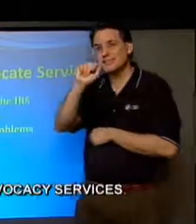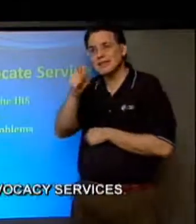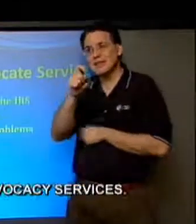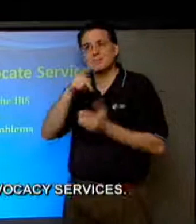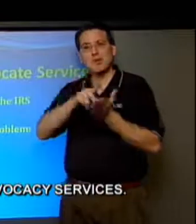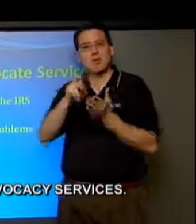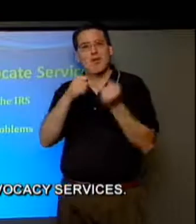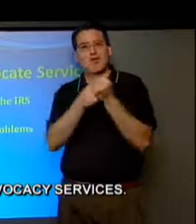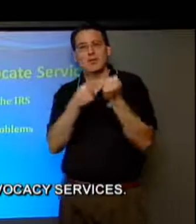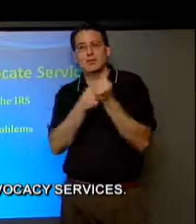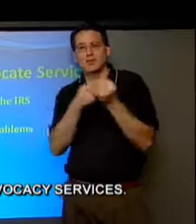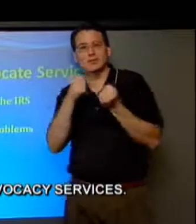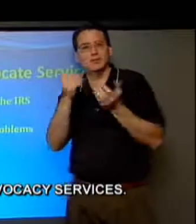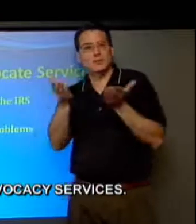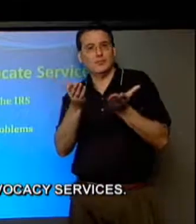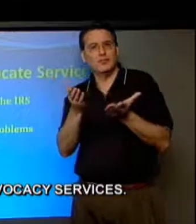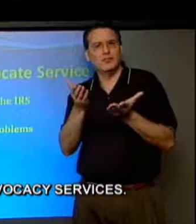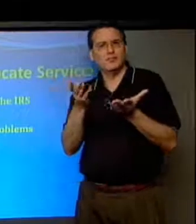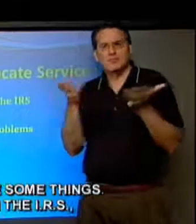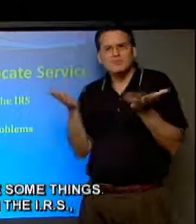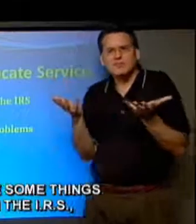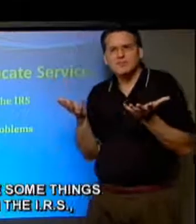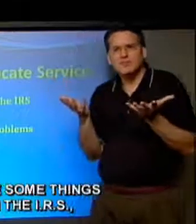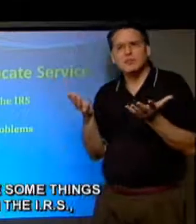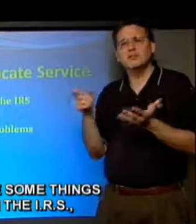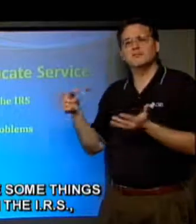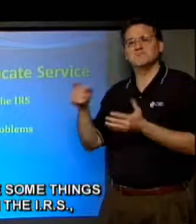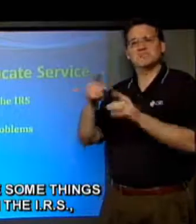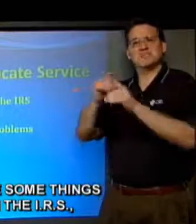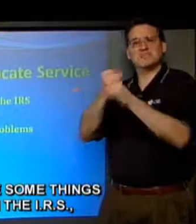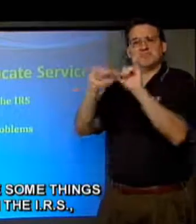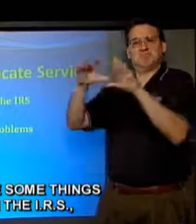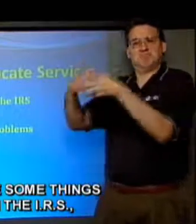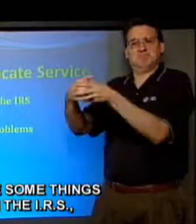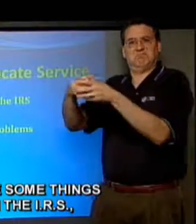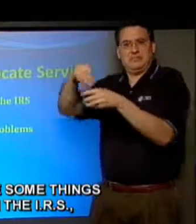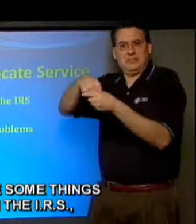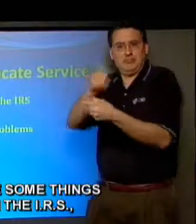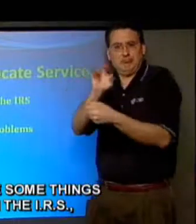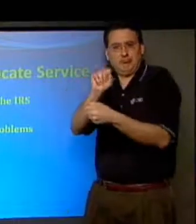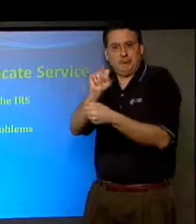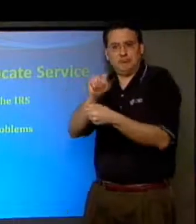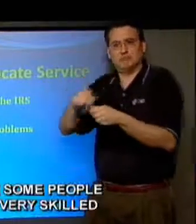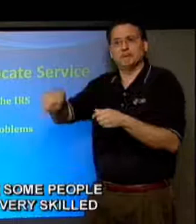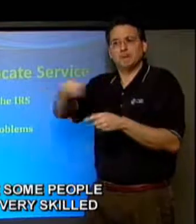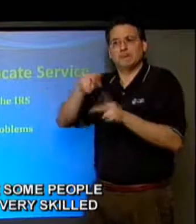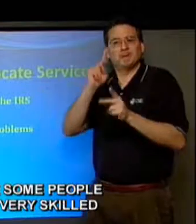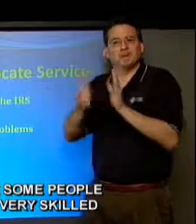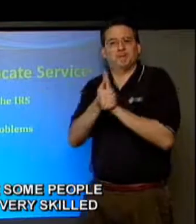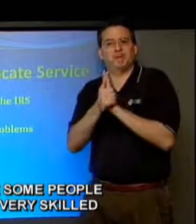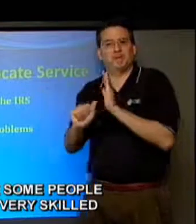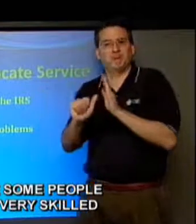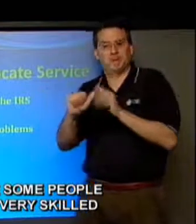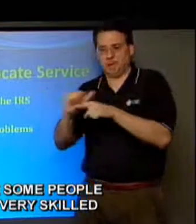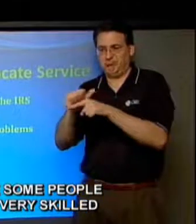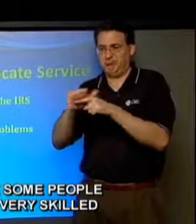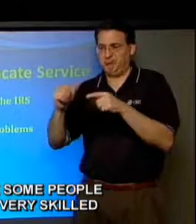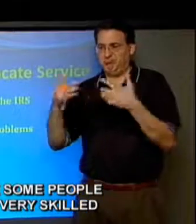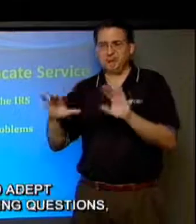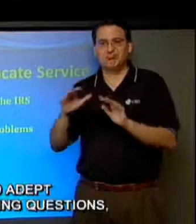Taxpayer advocacy services. These are some things within the IRS. These are some people that are very skilled and adept